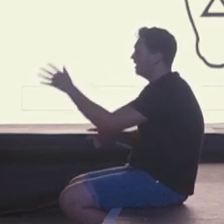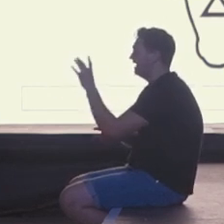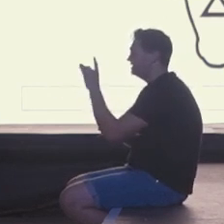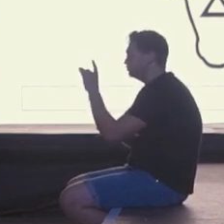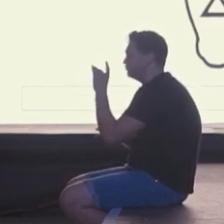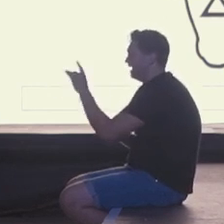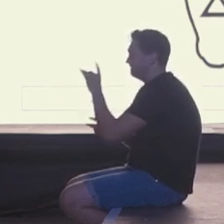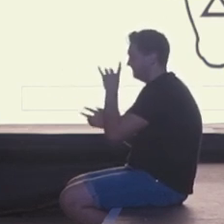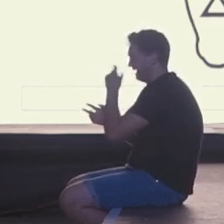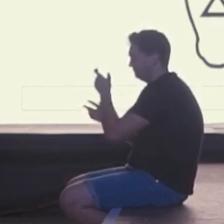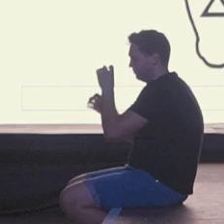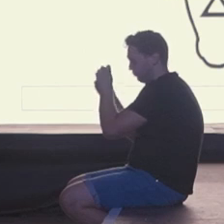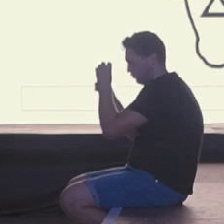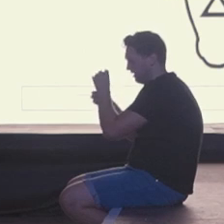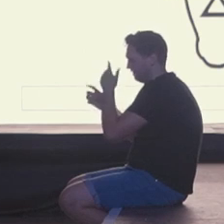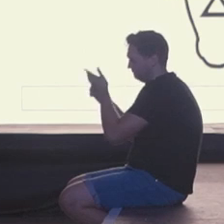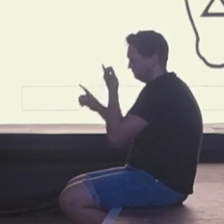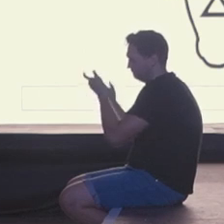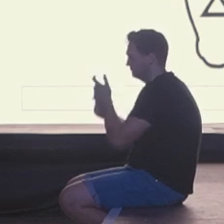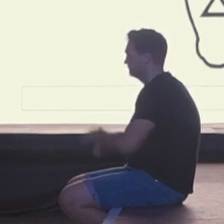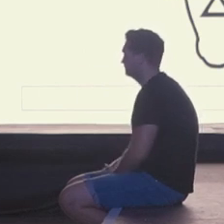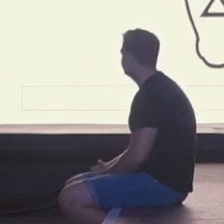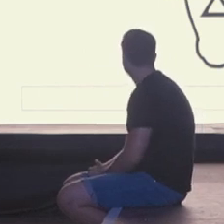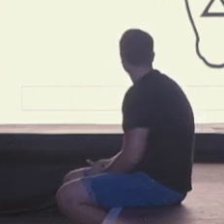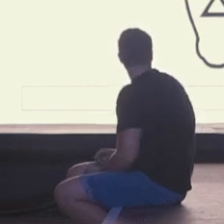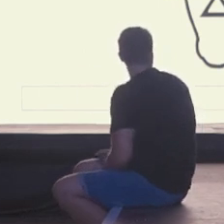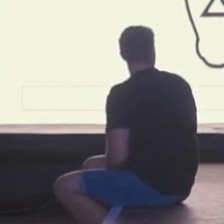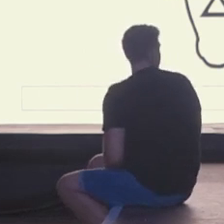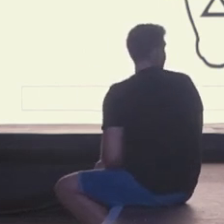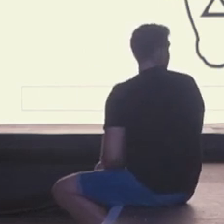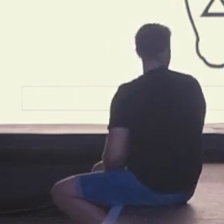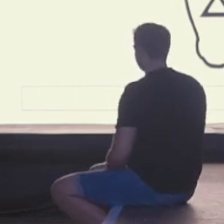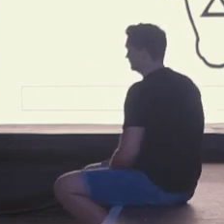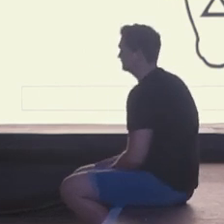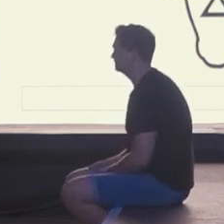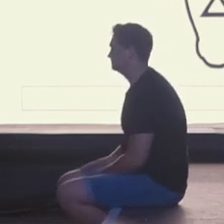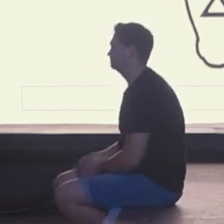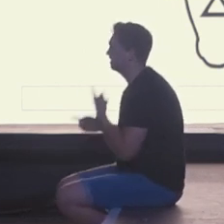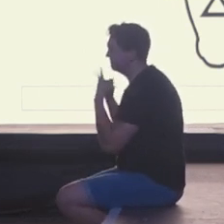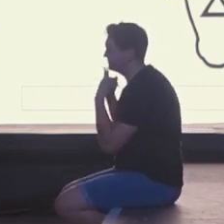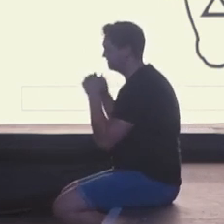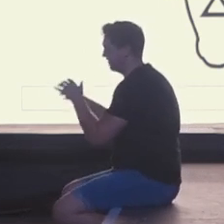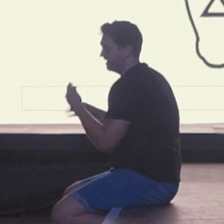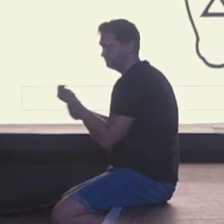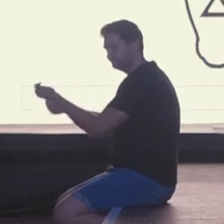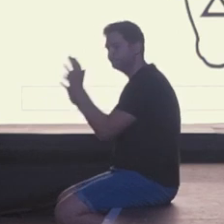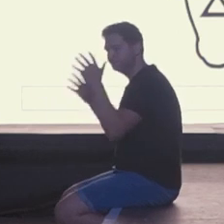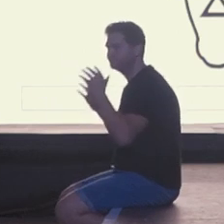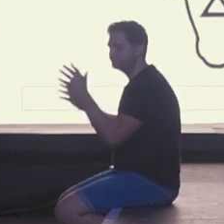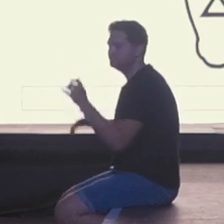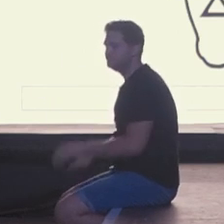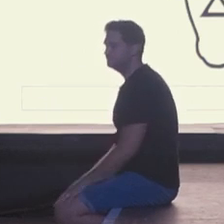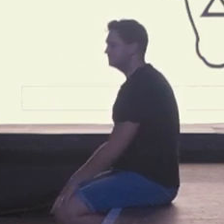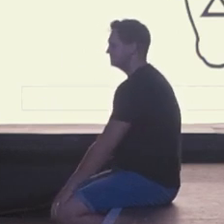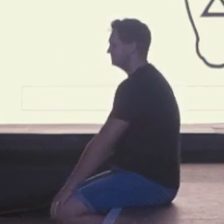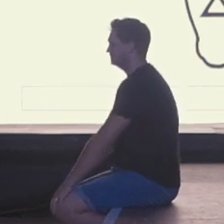Primary Vegetation, and then you'll find the book. So it's really great. Great, thank you. Thank you so much.